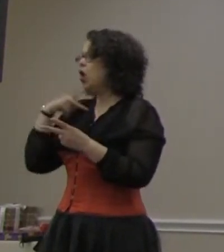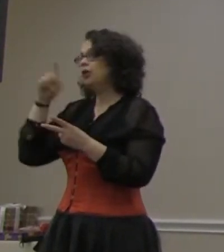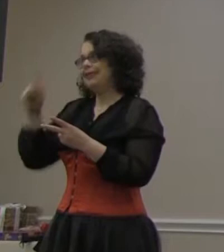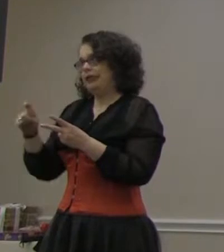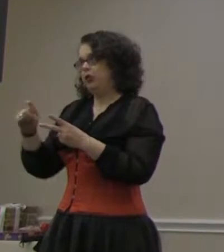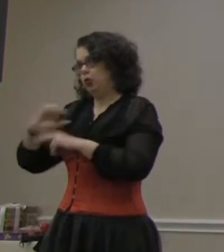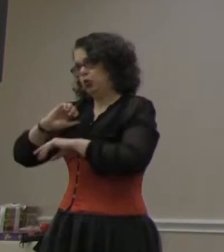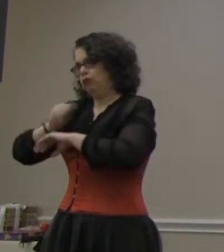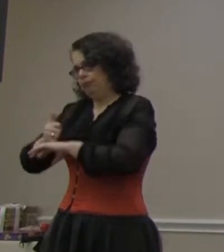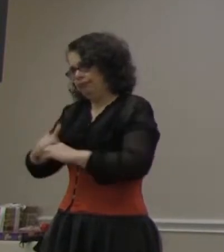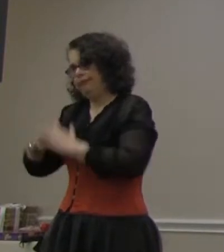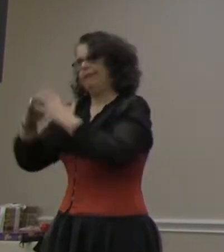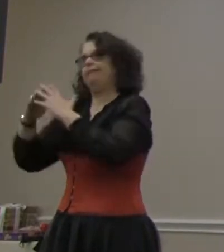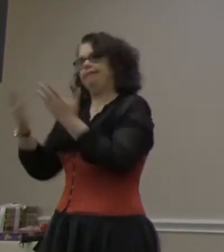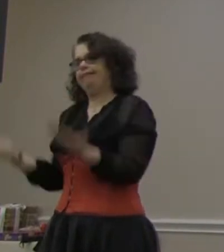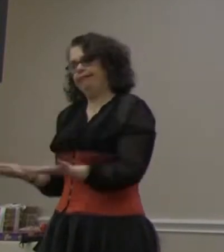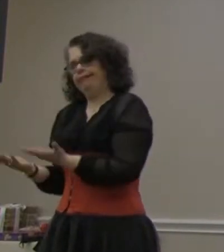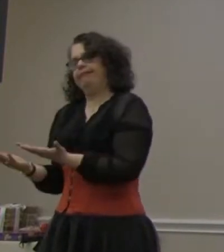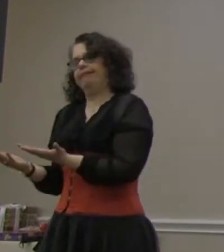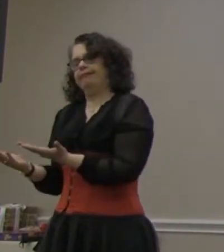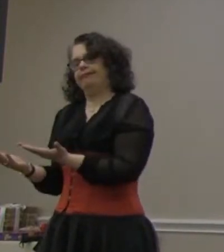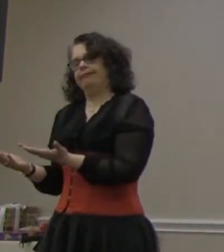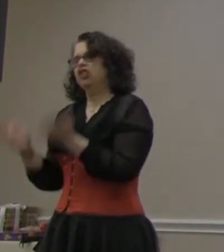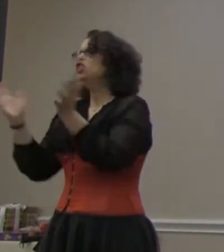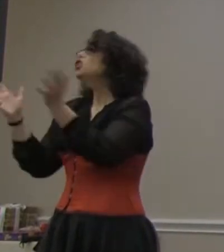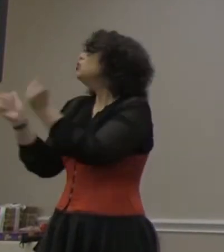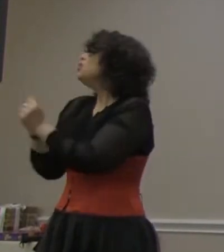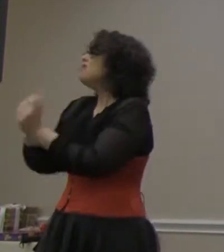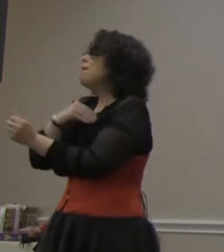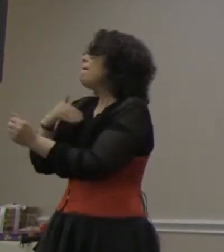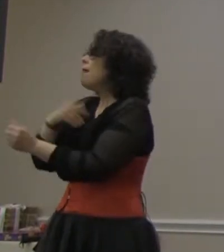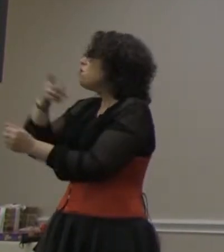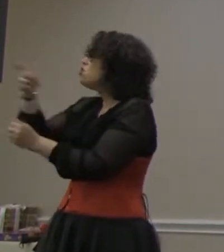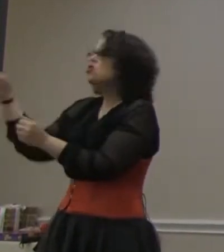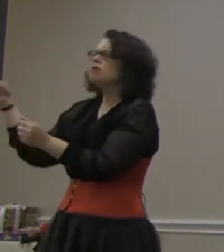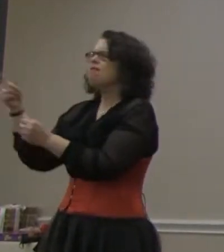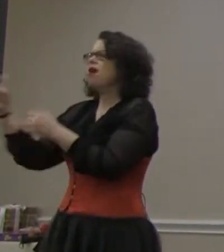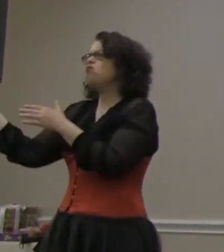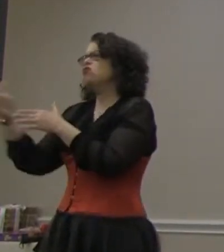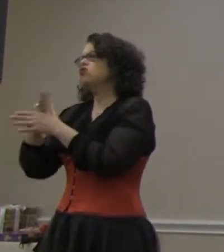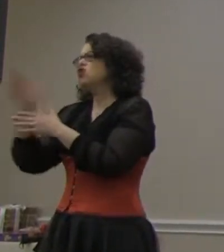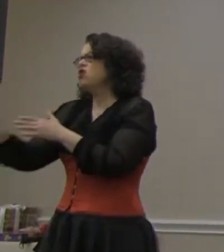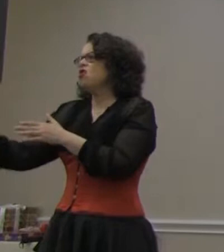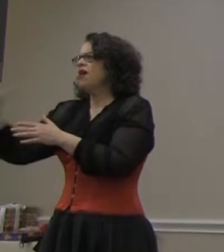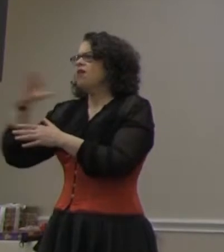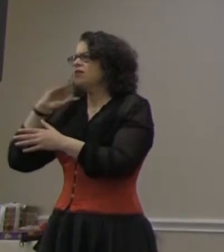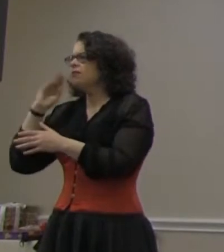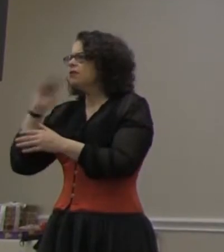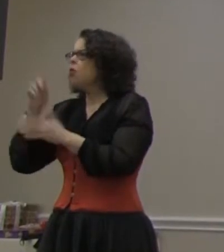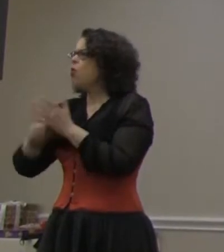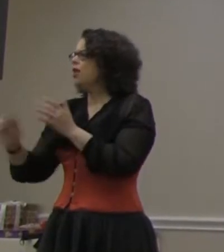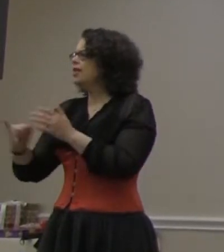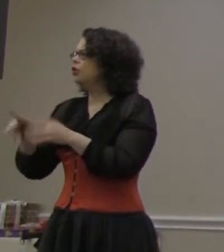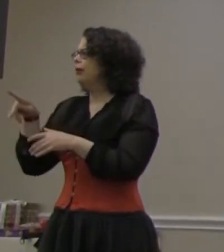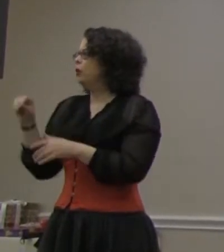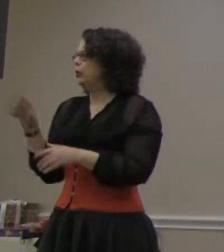exist. Talk to any of their members and they will share with you experiences of what it's like to be a person of color in